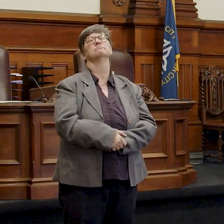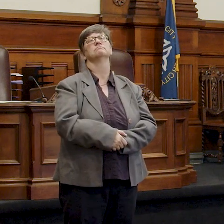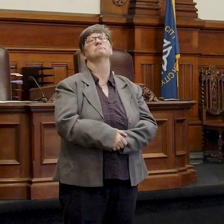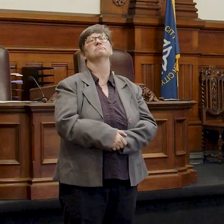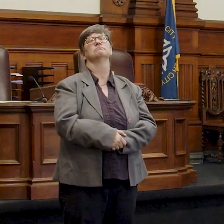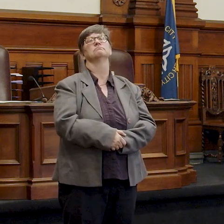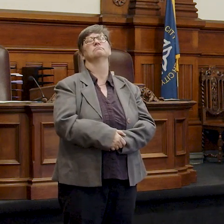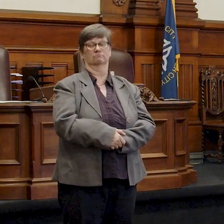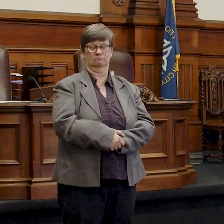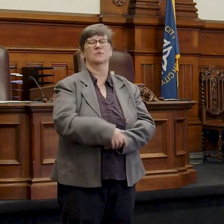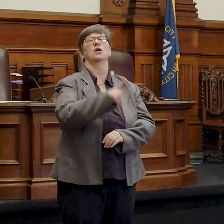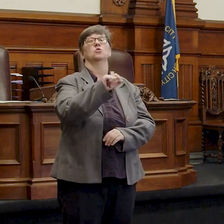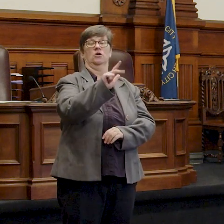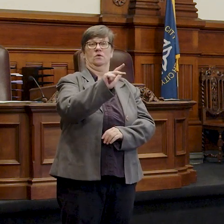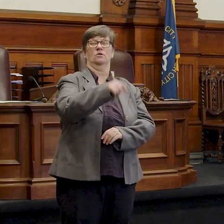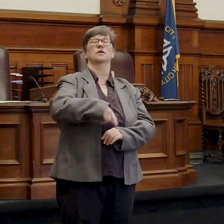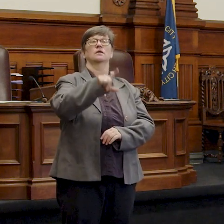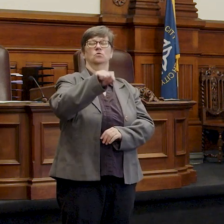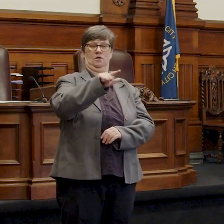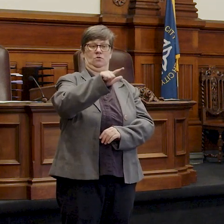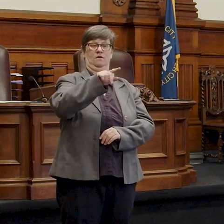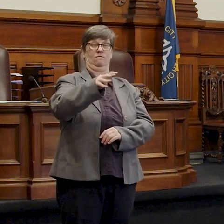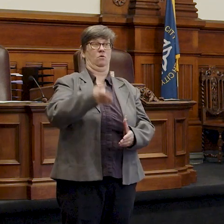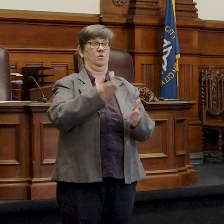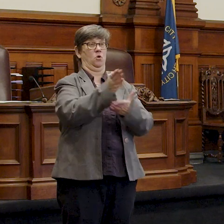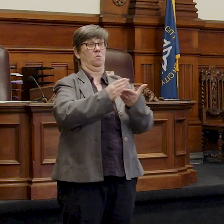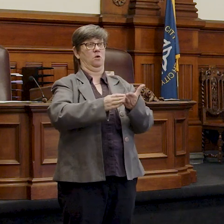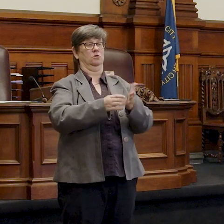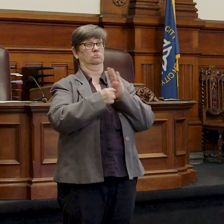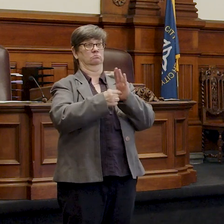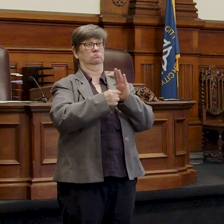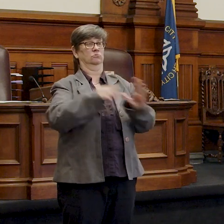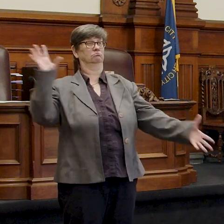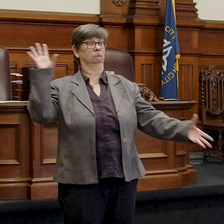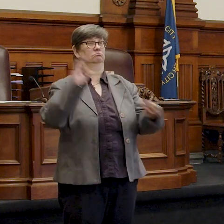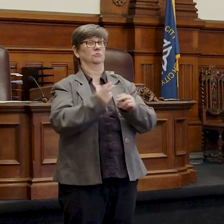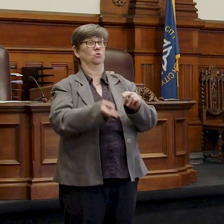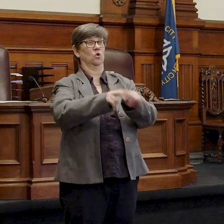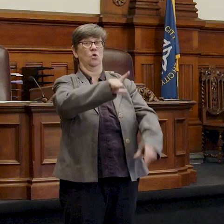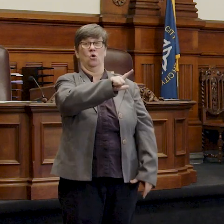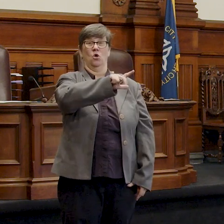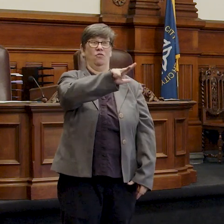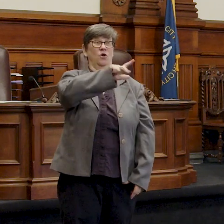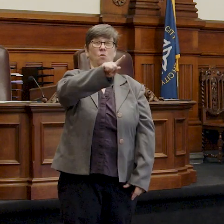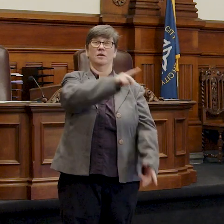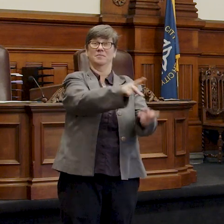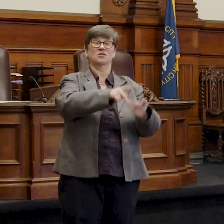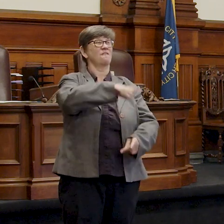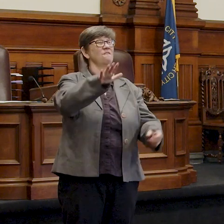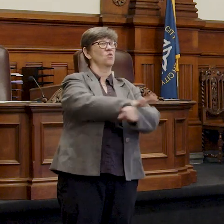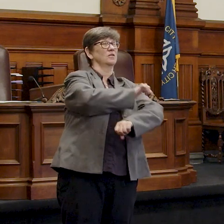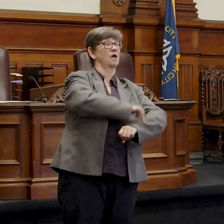Our 2023-24 proposed budget reflects a net increase of 31 full-time positions, or a